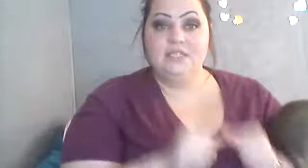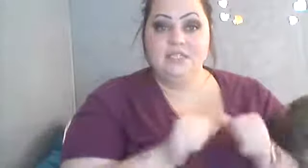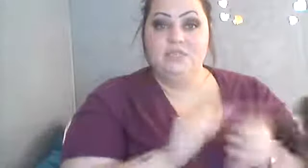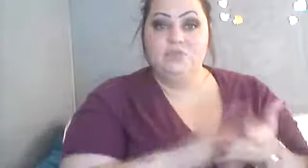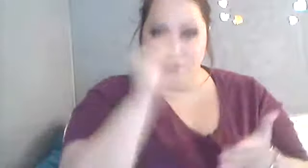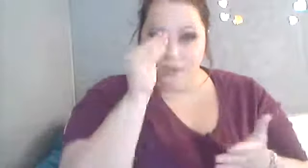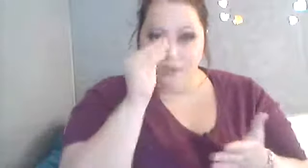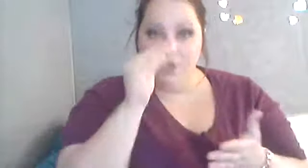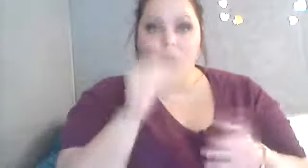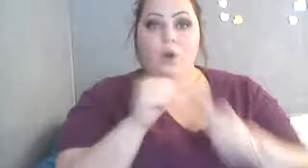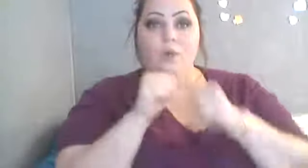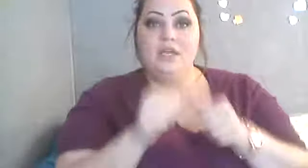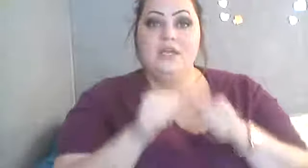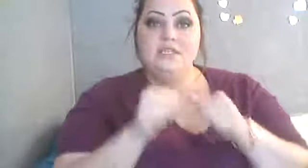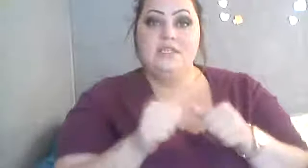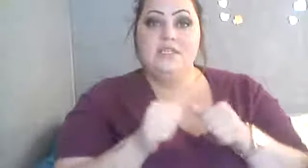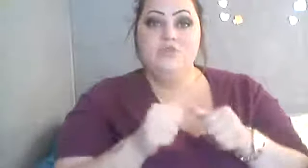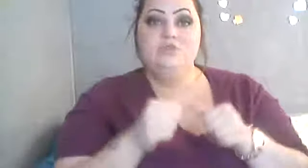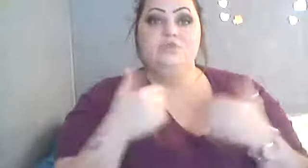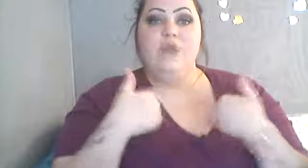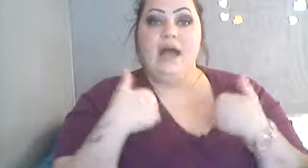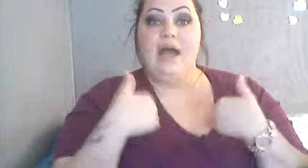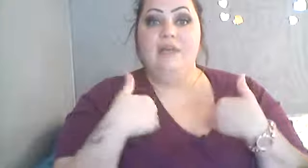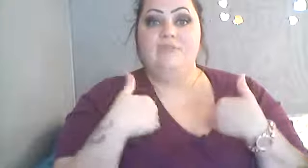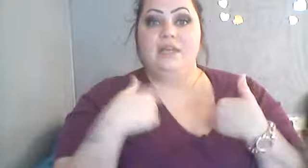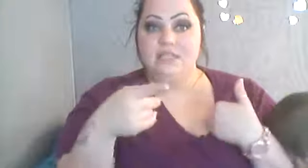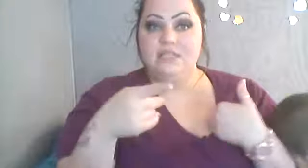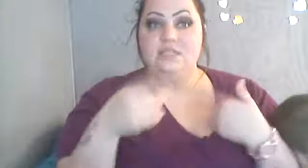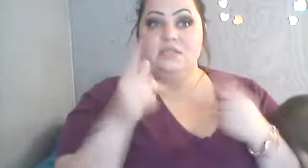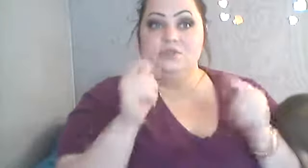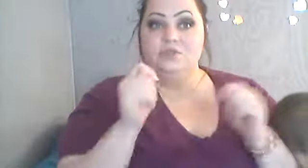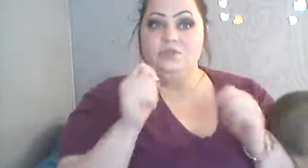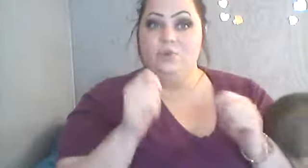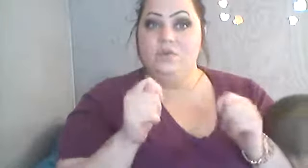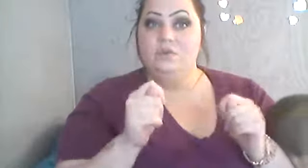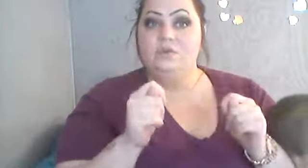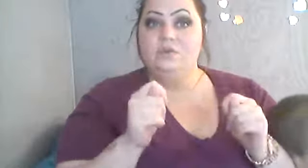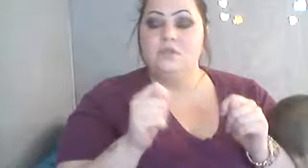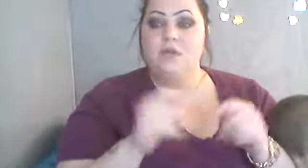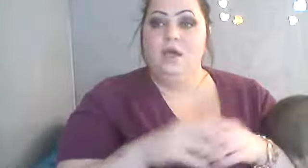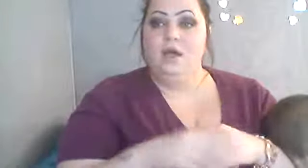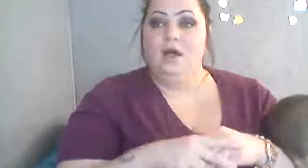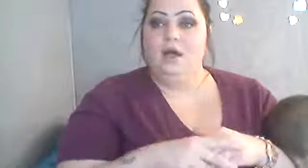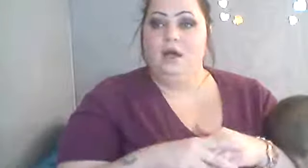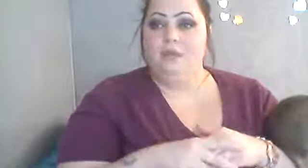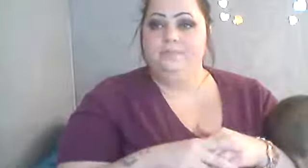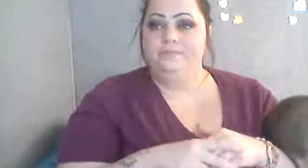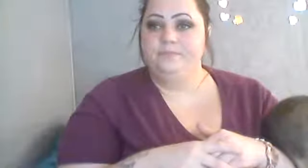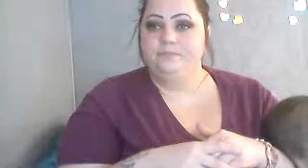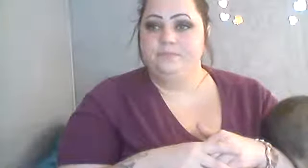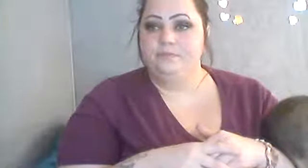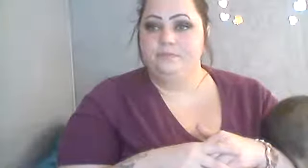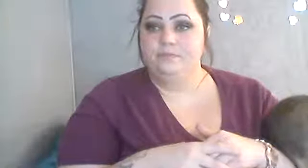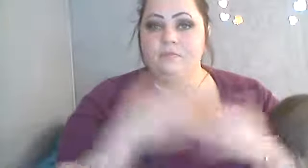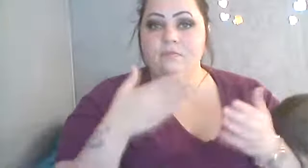continue to learn or we can continue to have like these little tutorials. Um